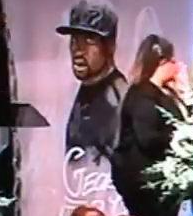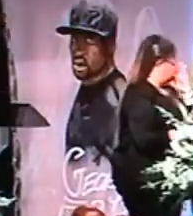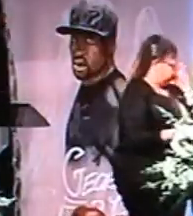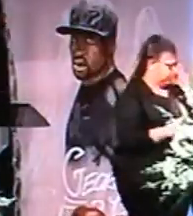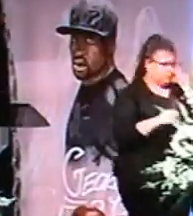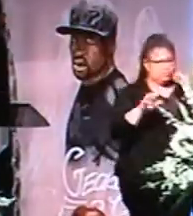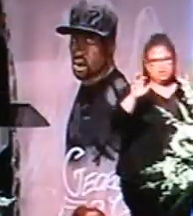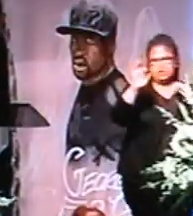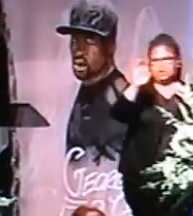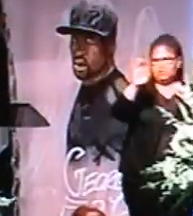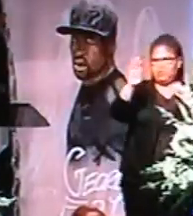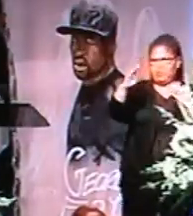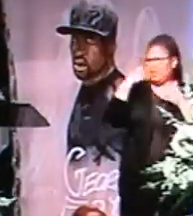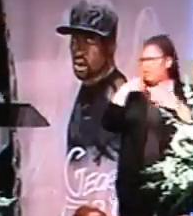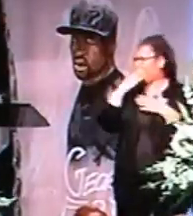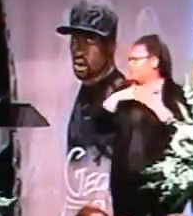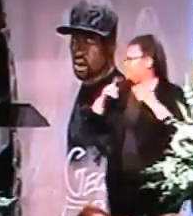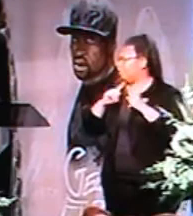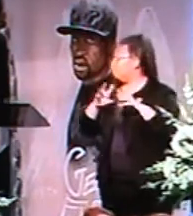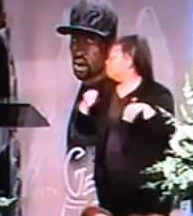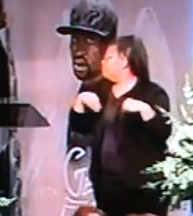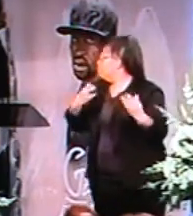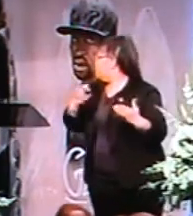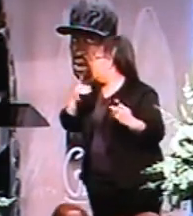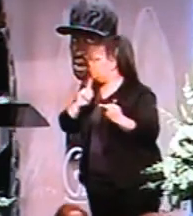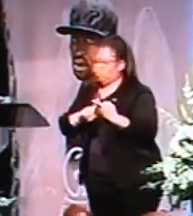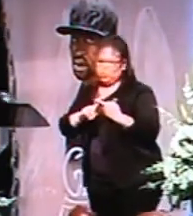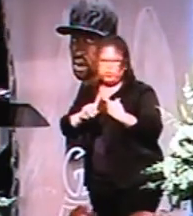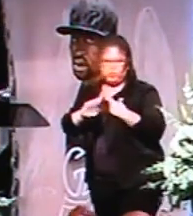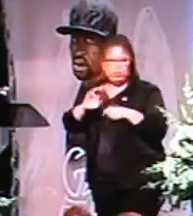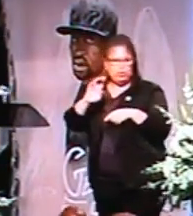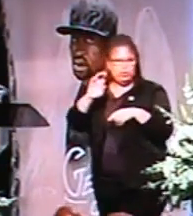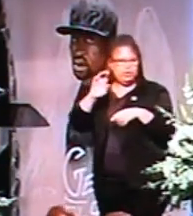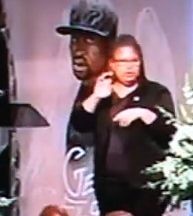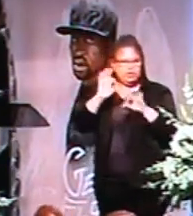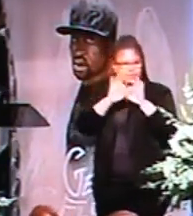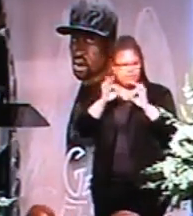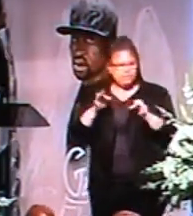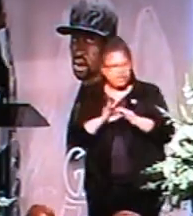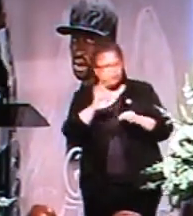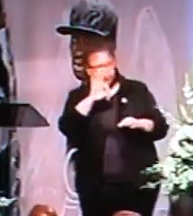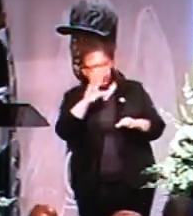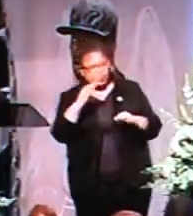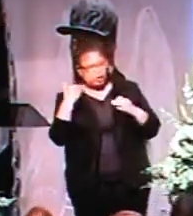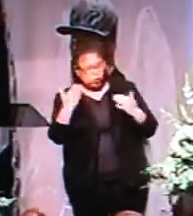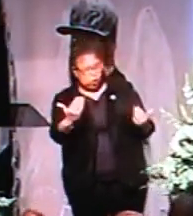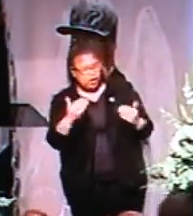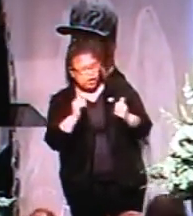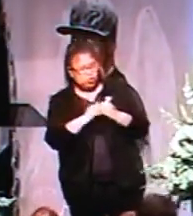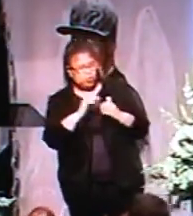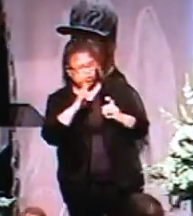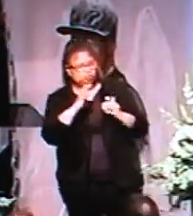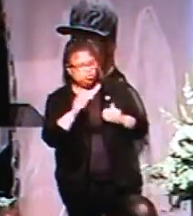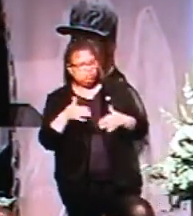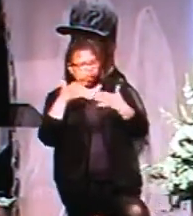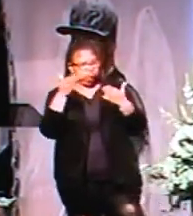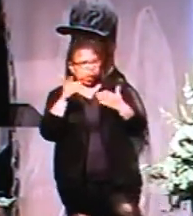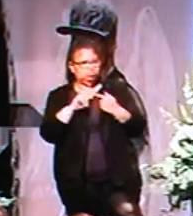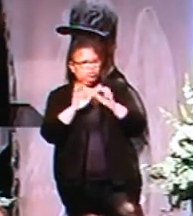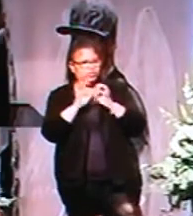Fort Bend has something to present. Oh, please. Fort Bend, will you make your presentation at this time?